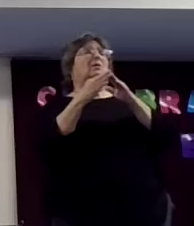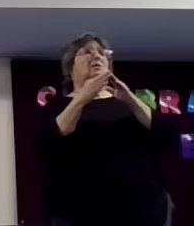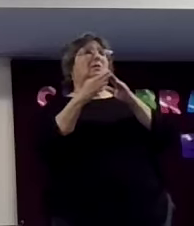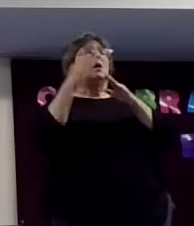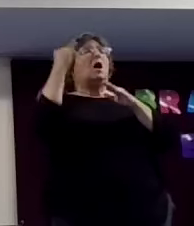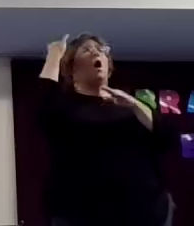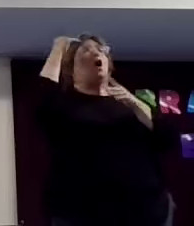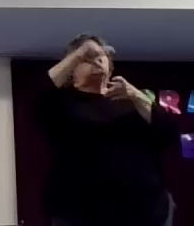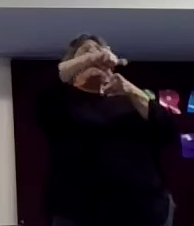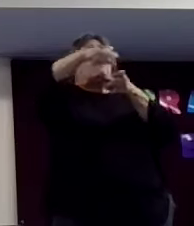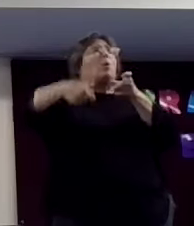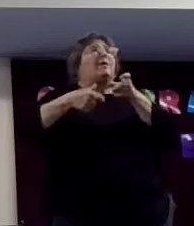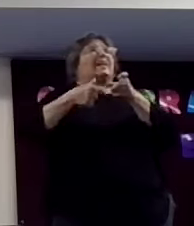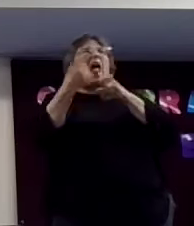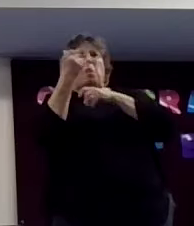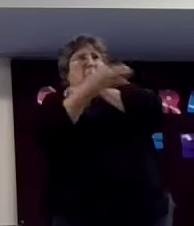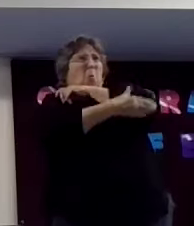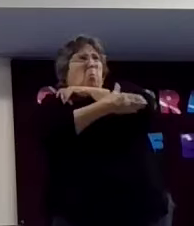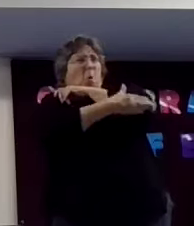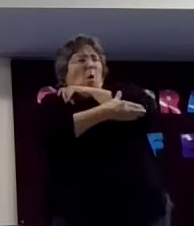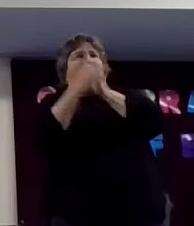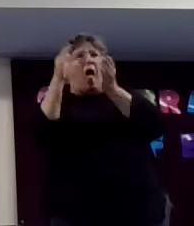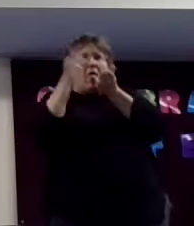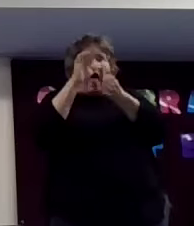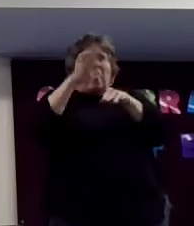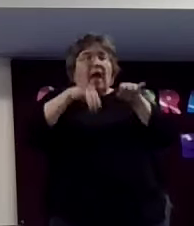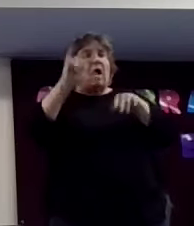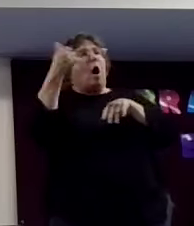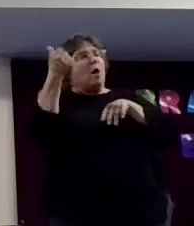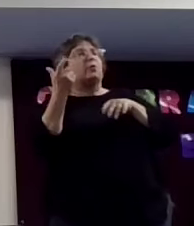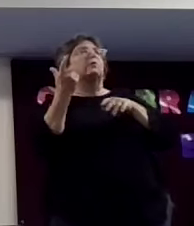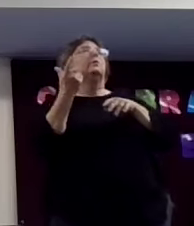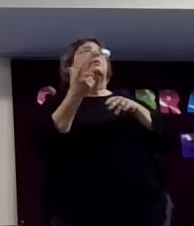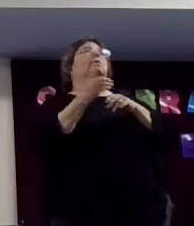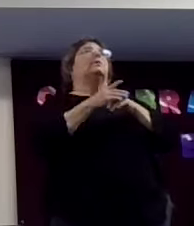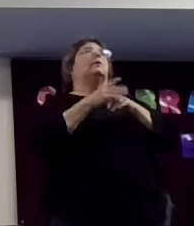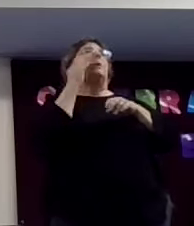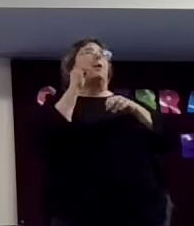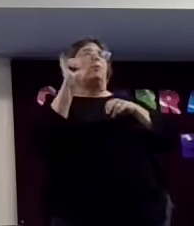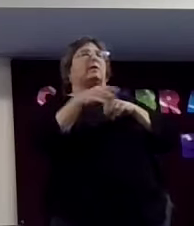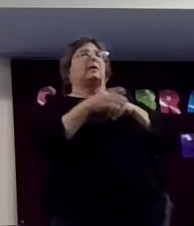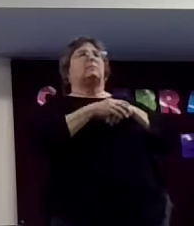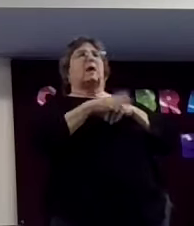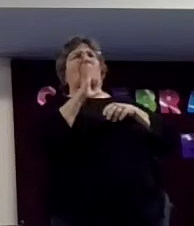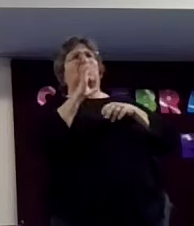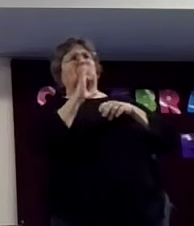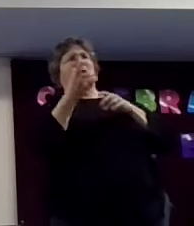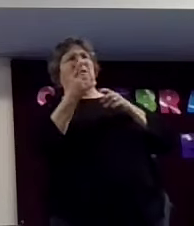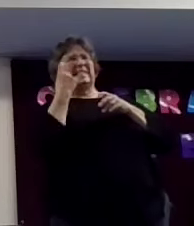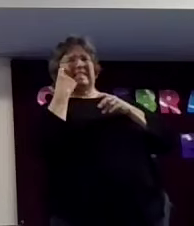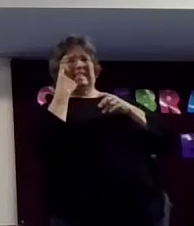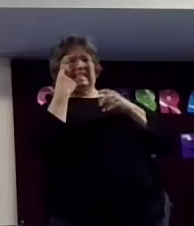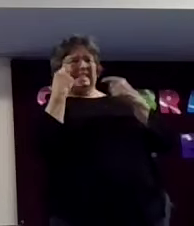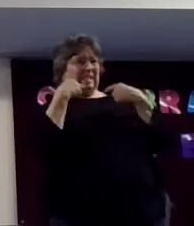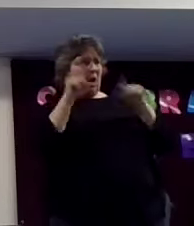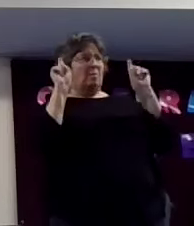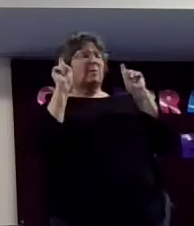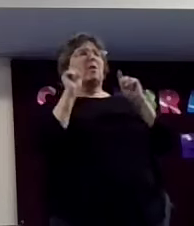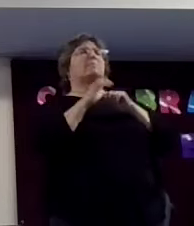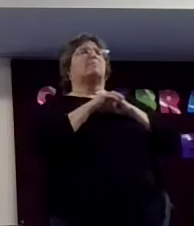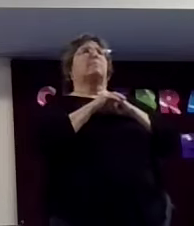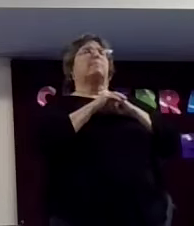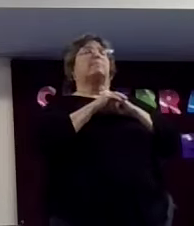urban, suburban, a little bit of rural, less than I had in my other seats. So let me just talk most recent accomplishments.